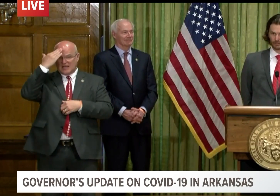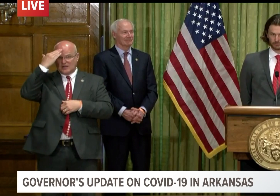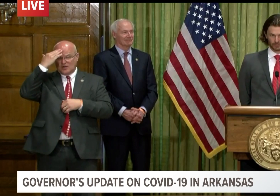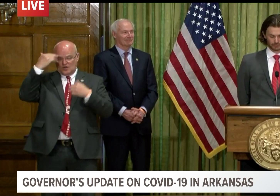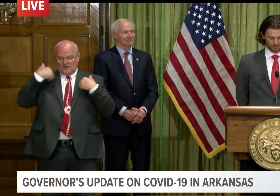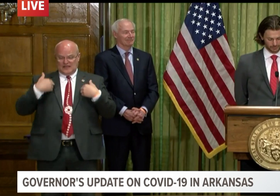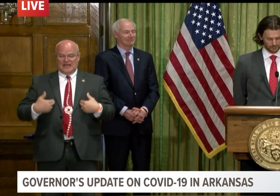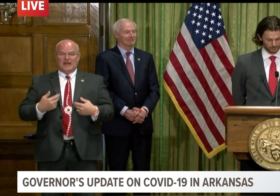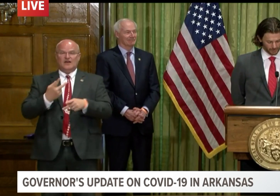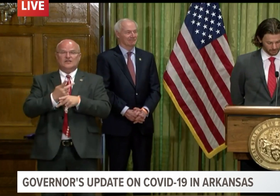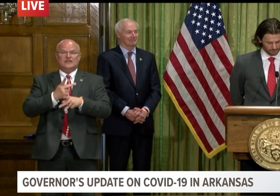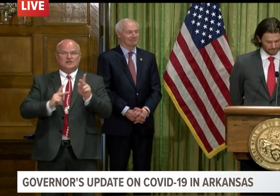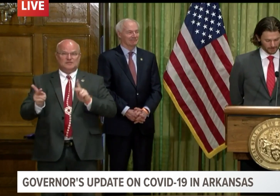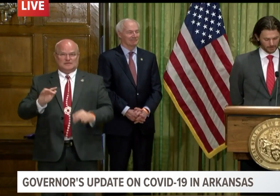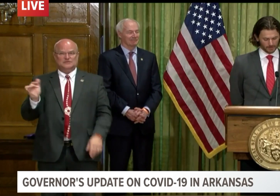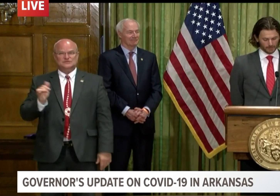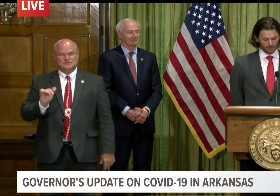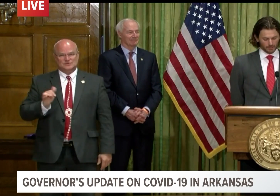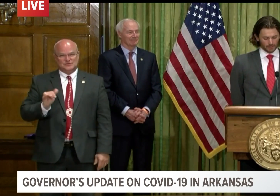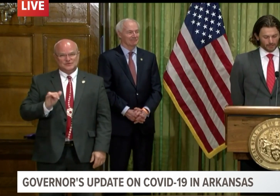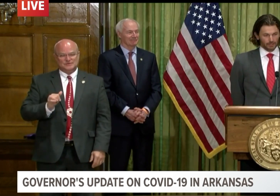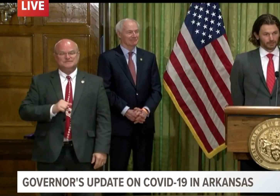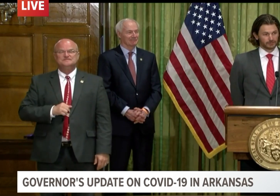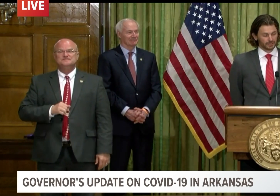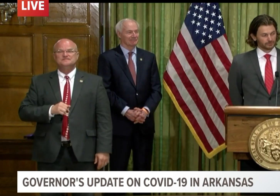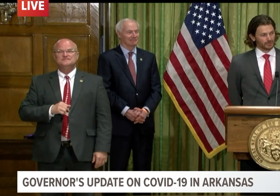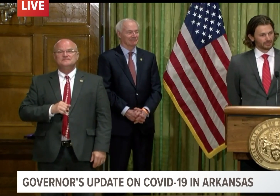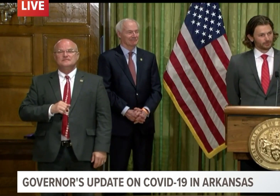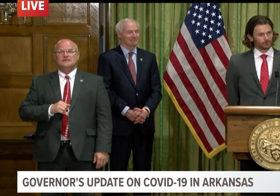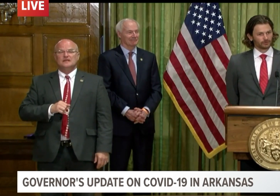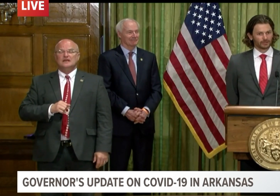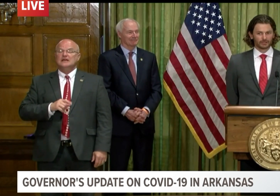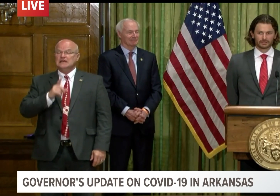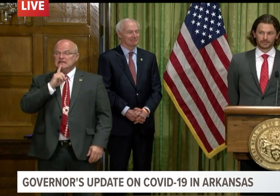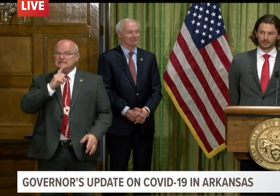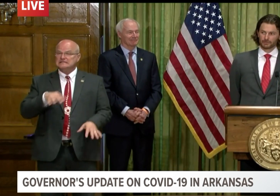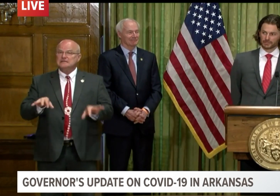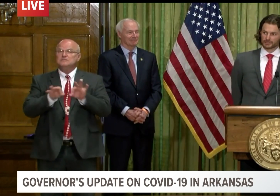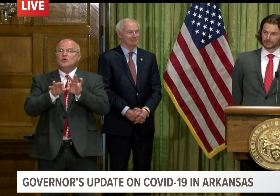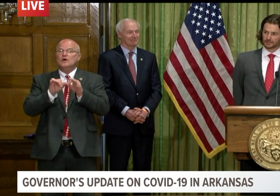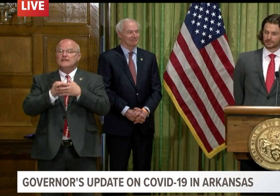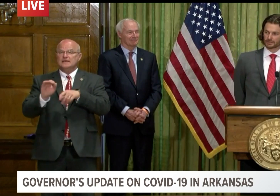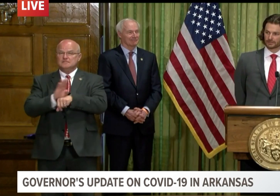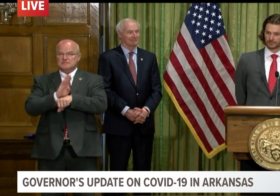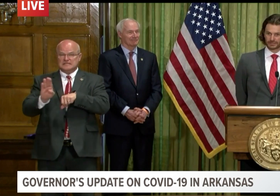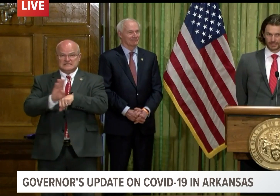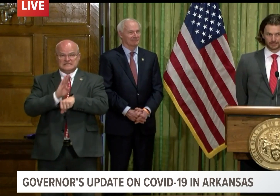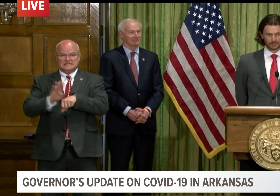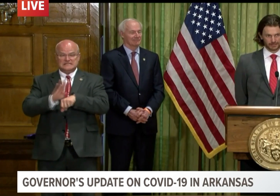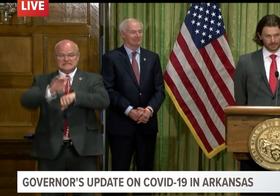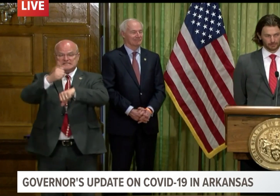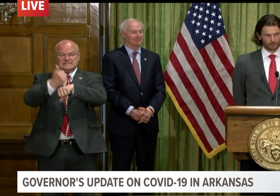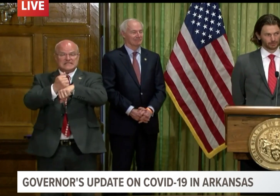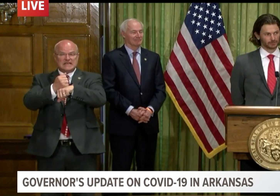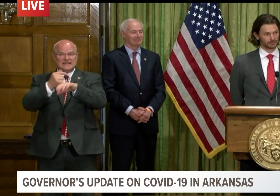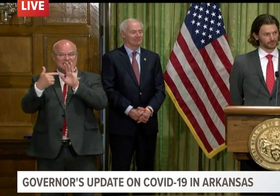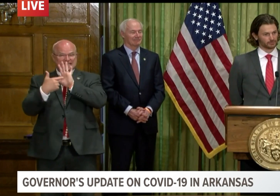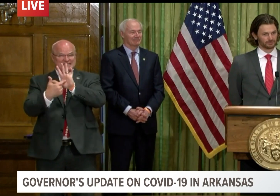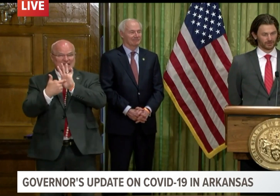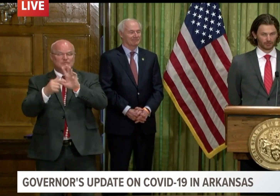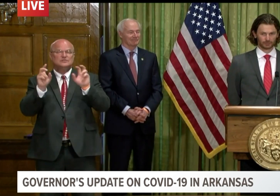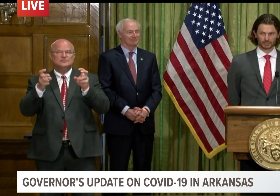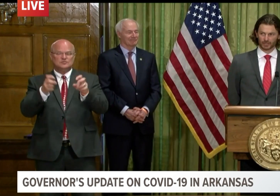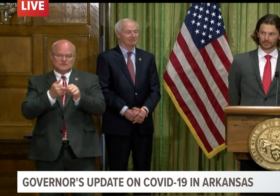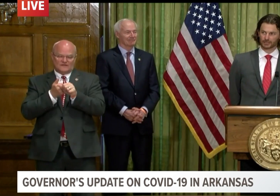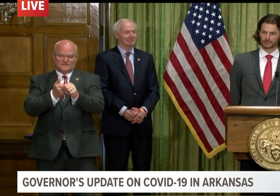healthcare professionals do as well. It does remain important that businesses set the example in